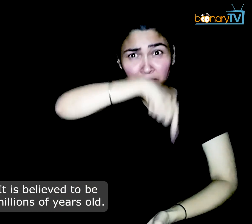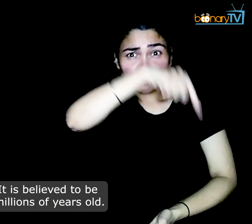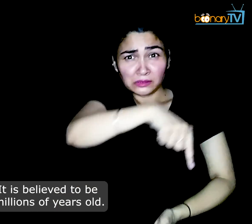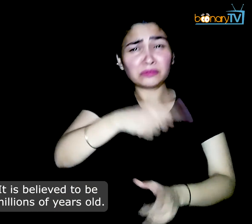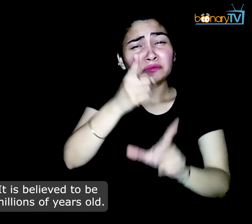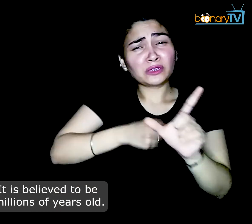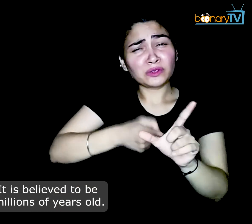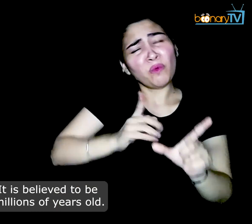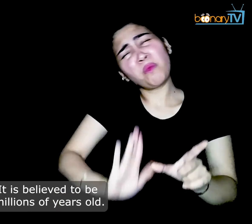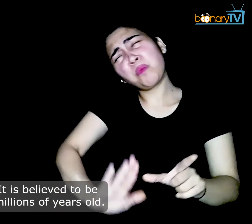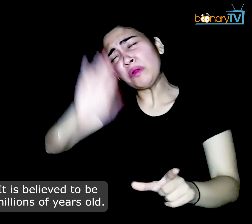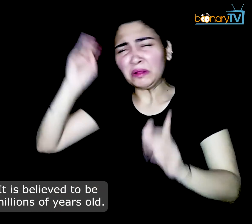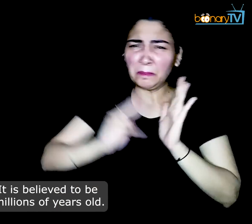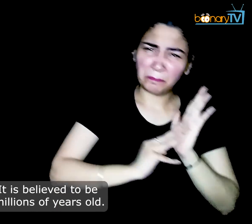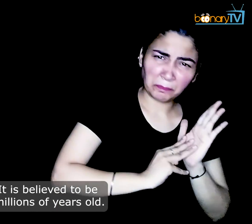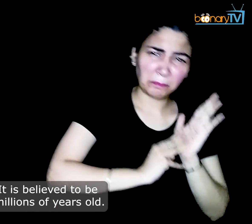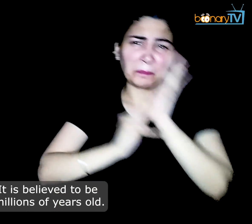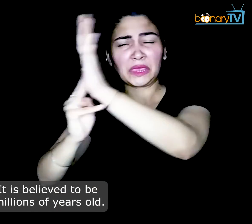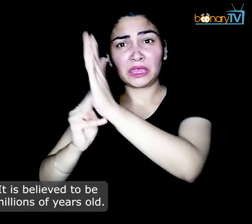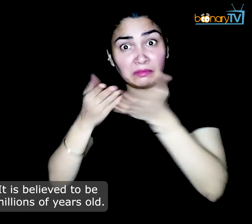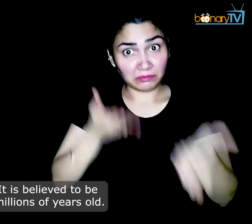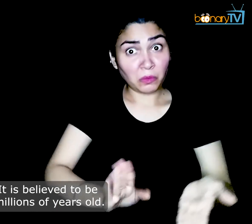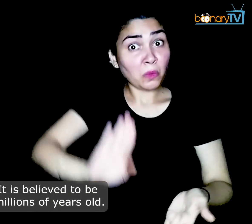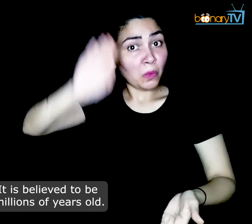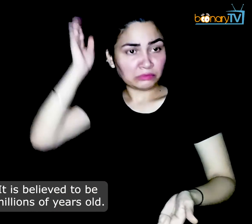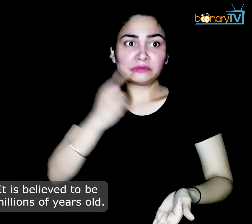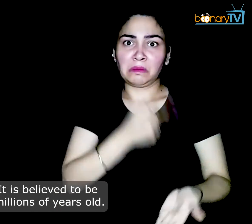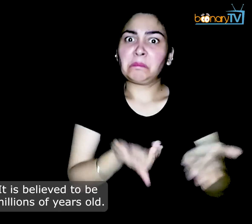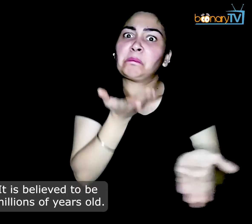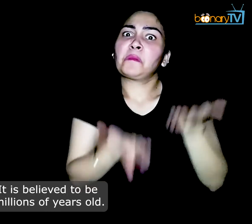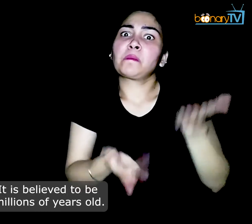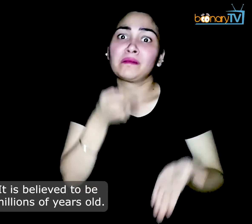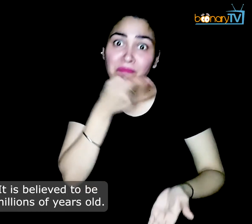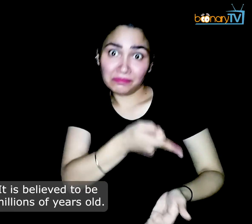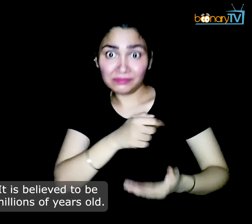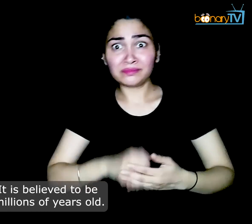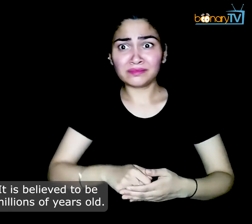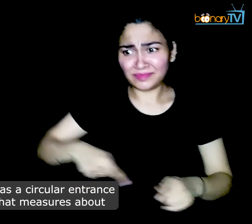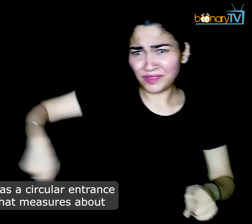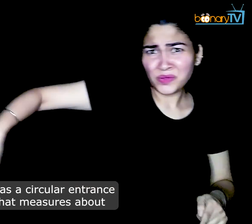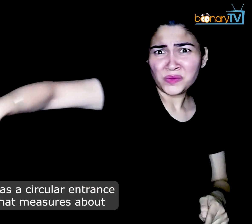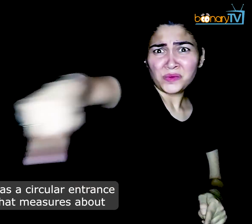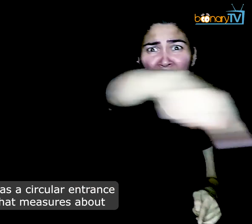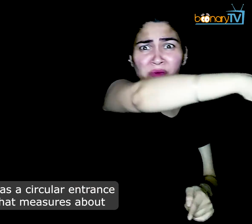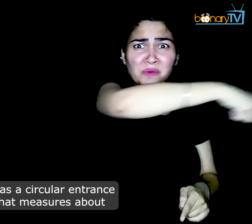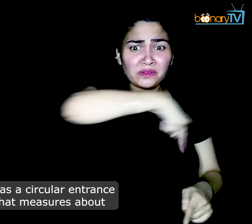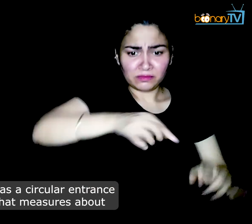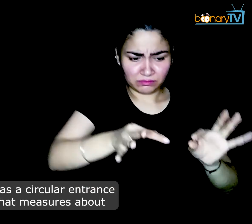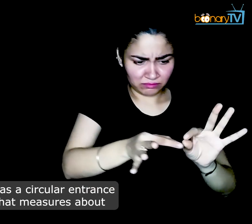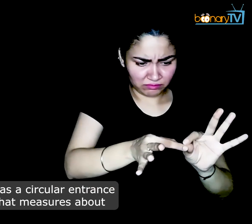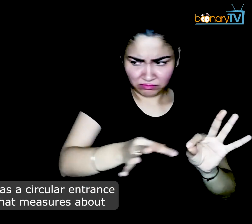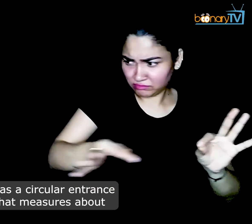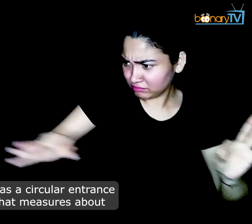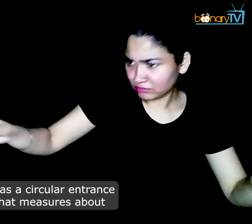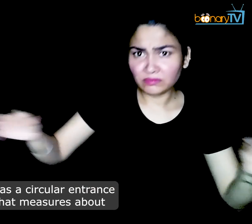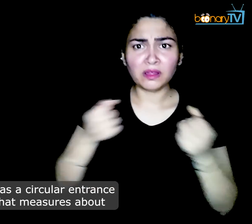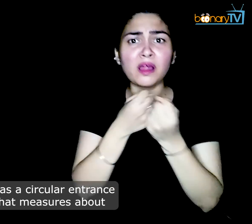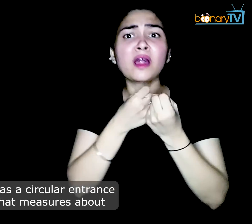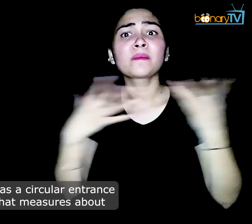millions of years old. It has a circular entrance that measures